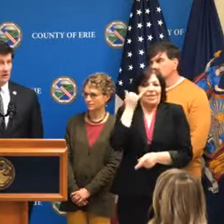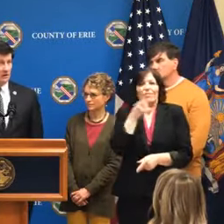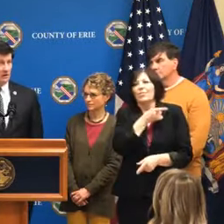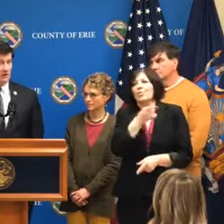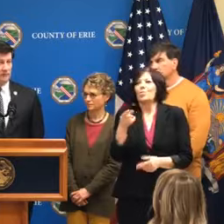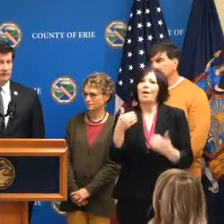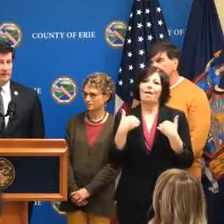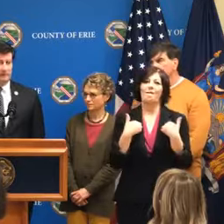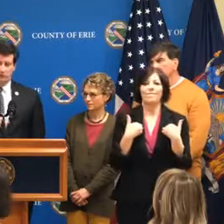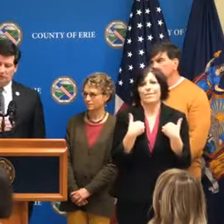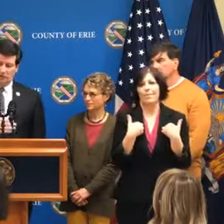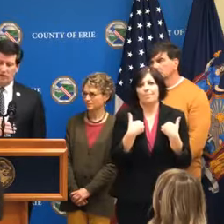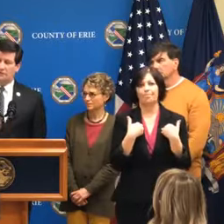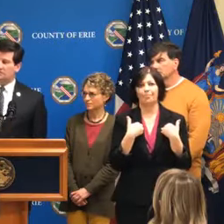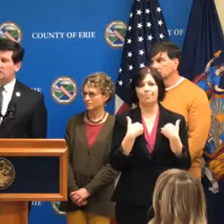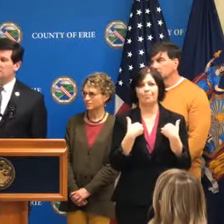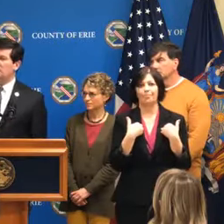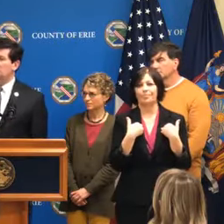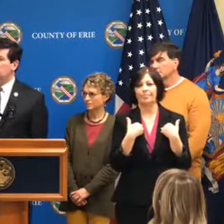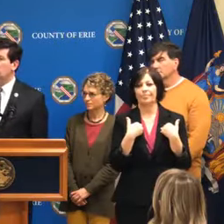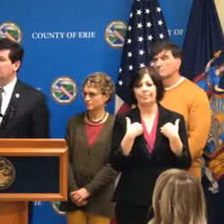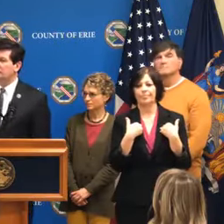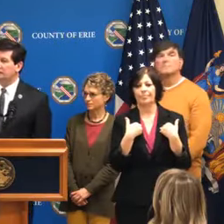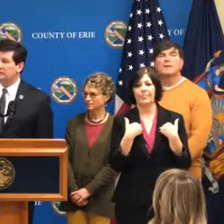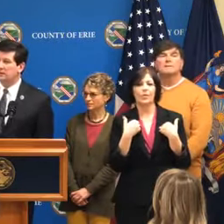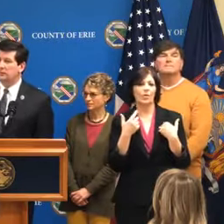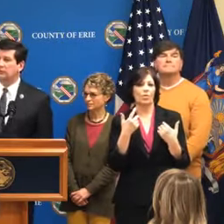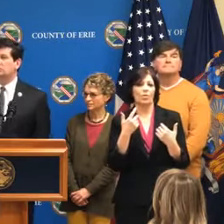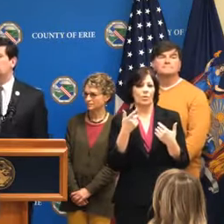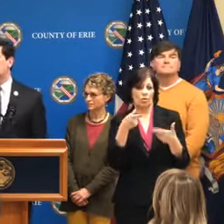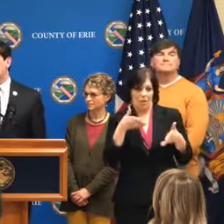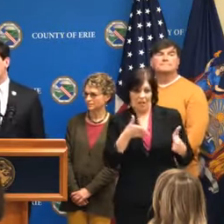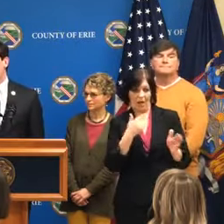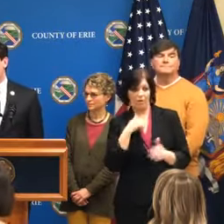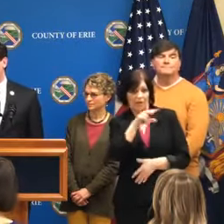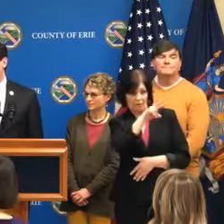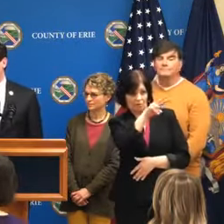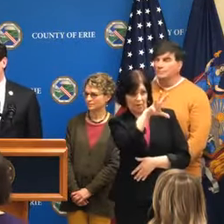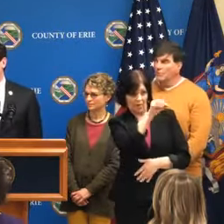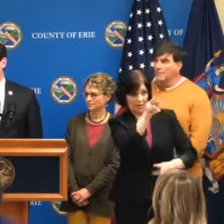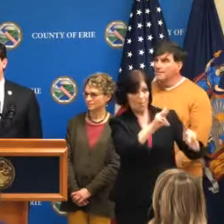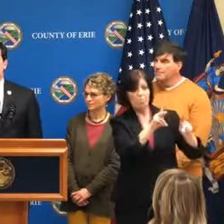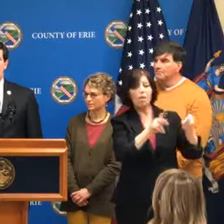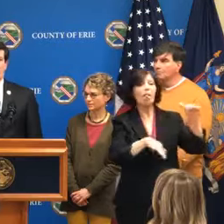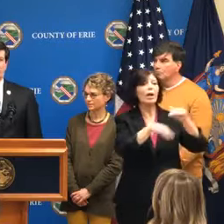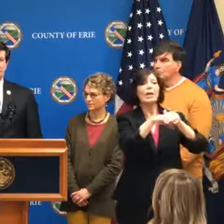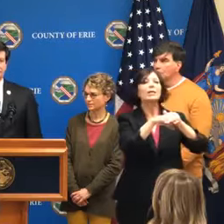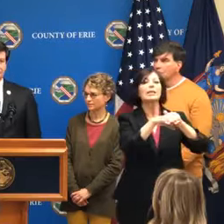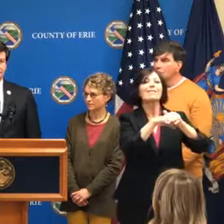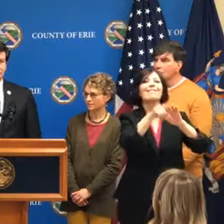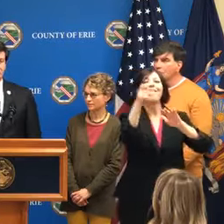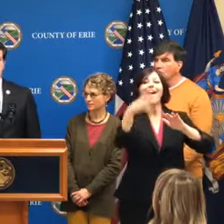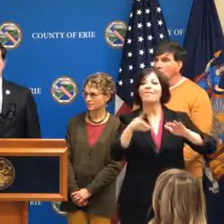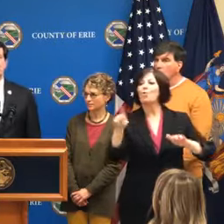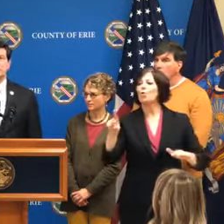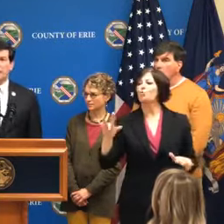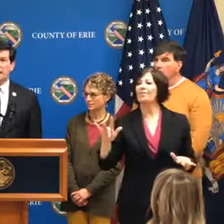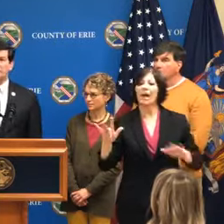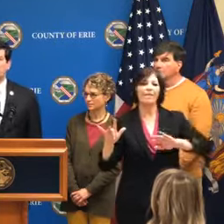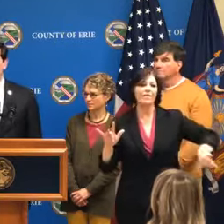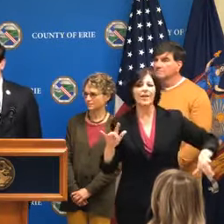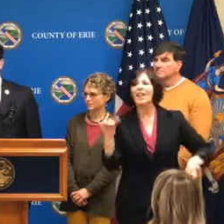authorization to have 250 people, to split it in half. to 125. This goes